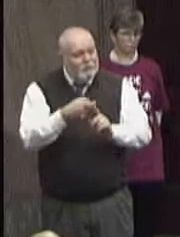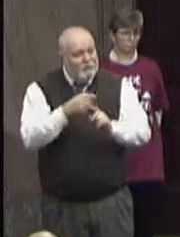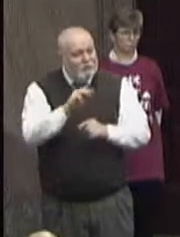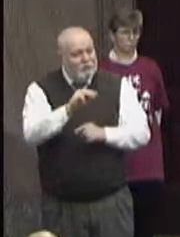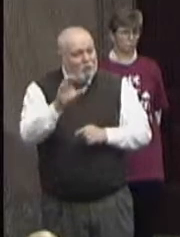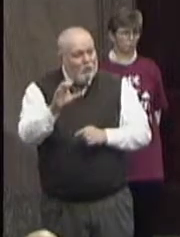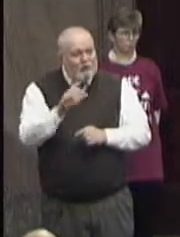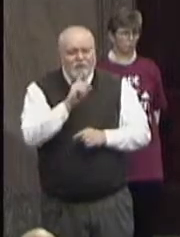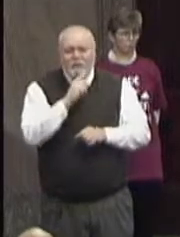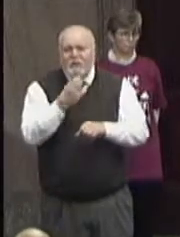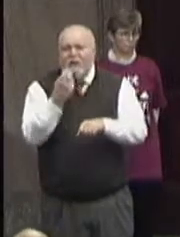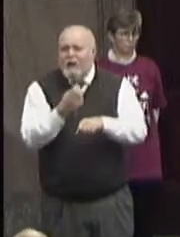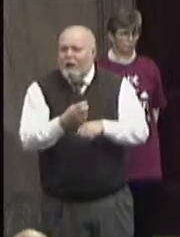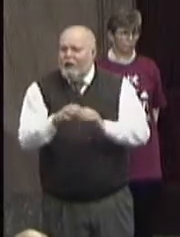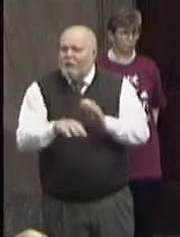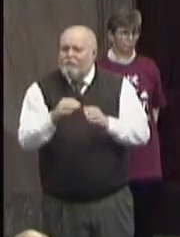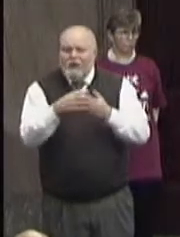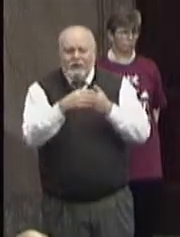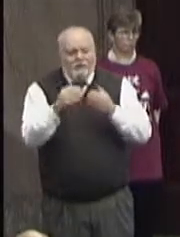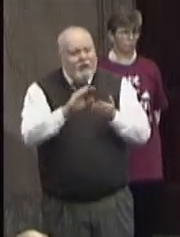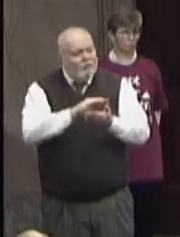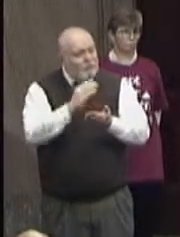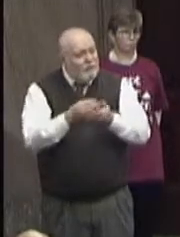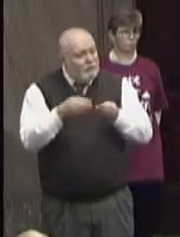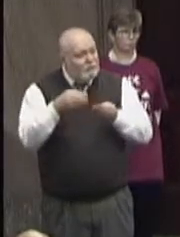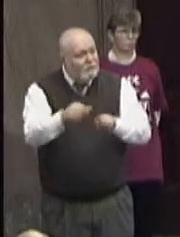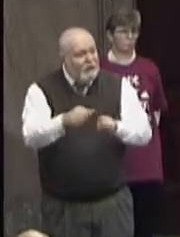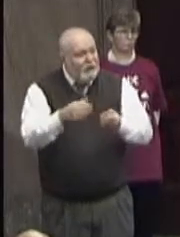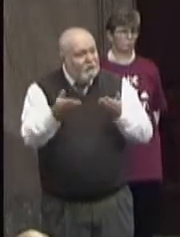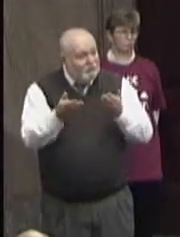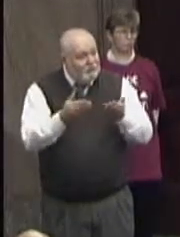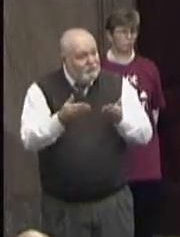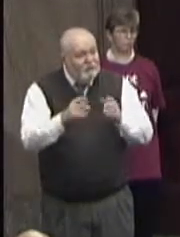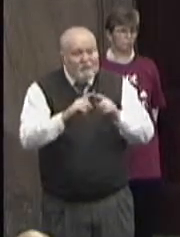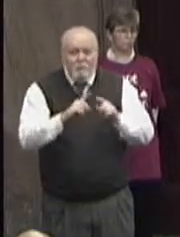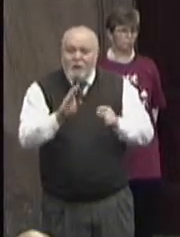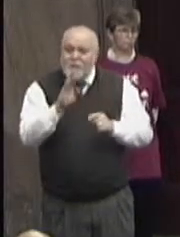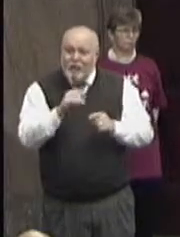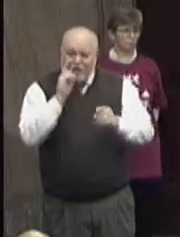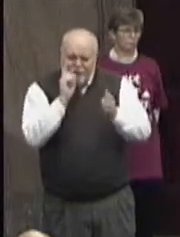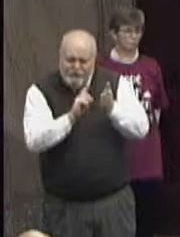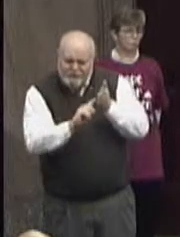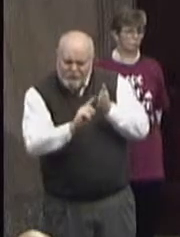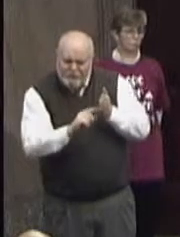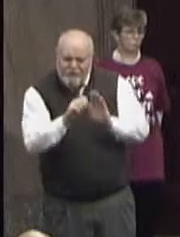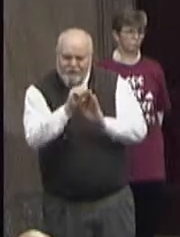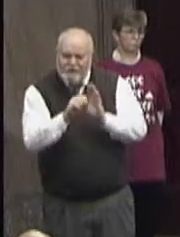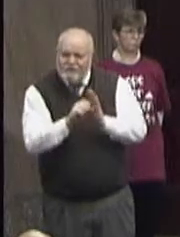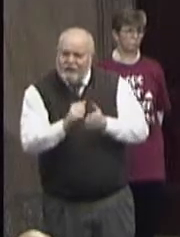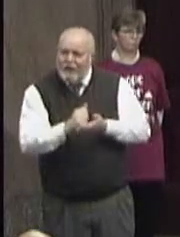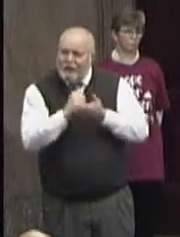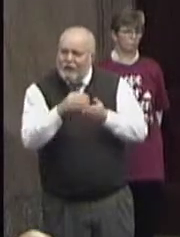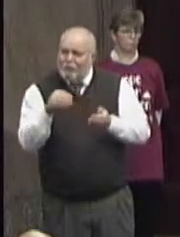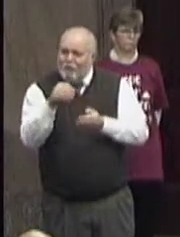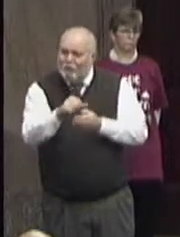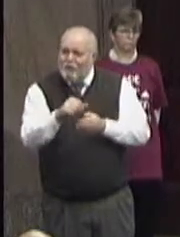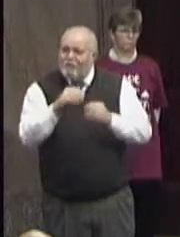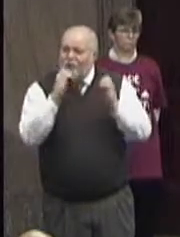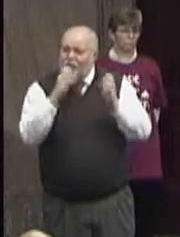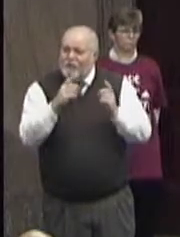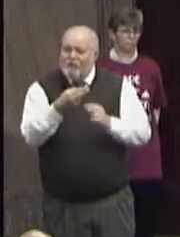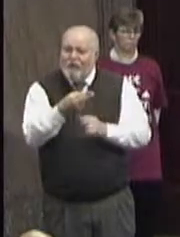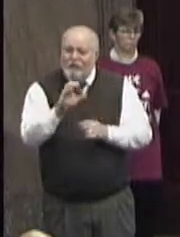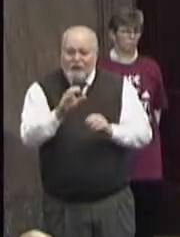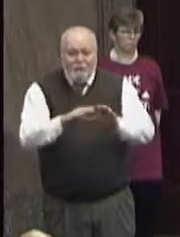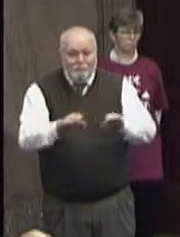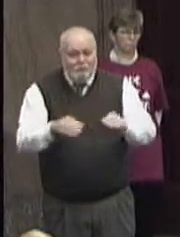very difficult to find dollar amounts spent on services in the county budget, but by examining the state aid reimbursement for educating handicapped children,